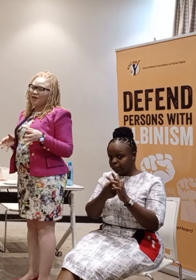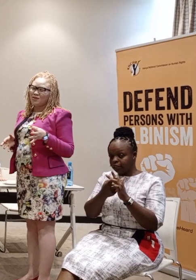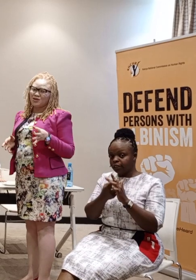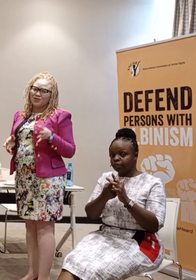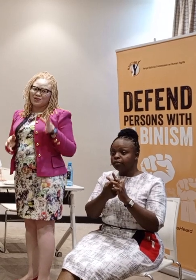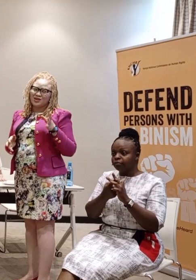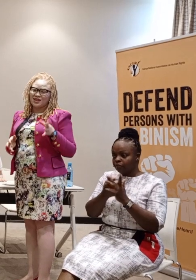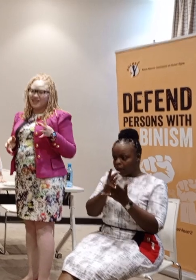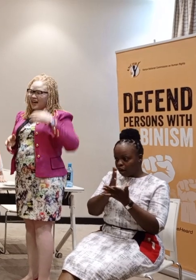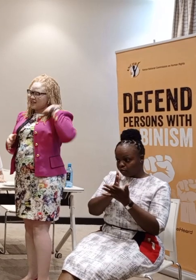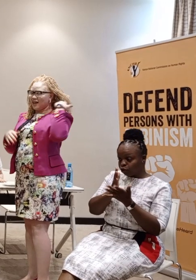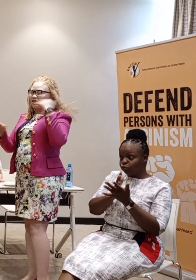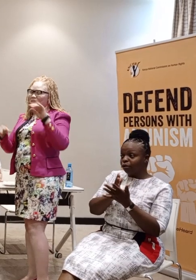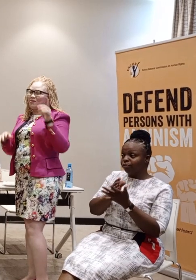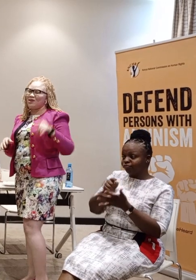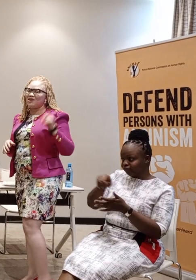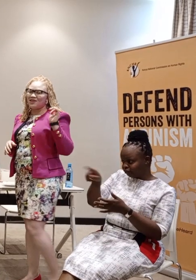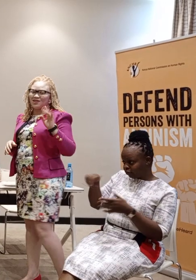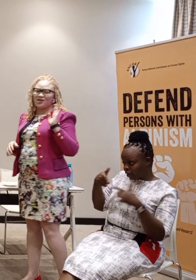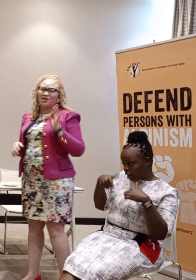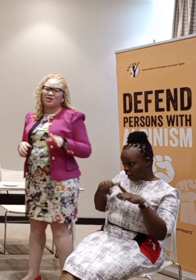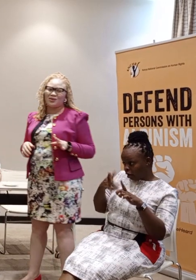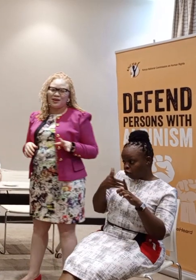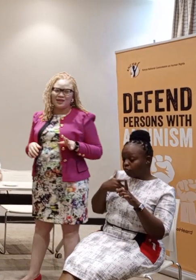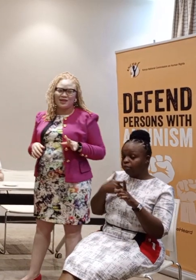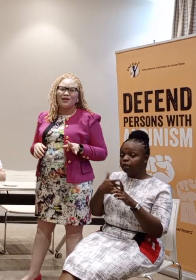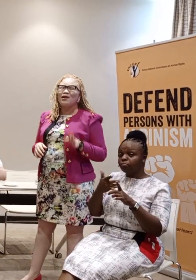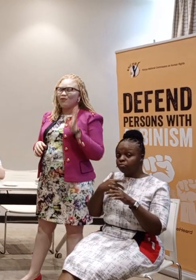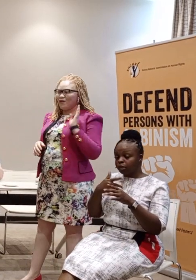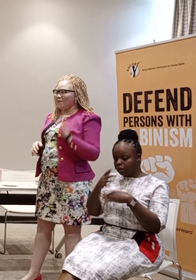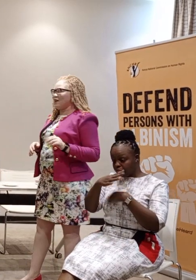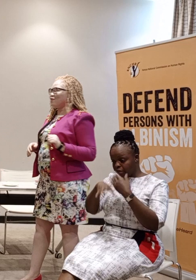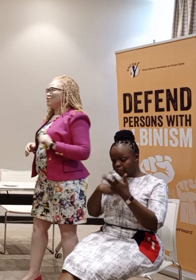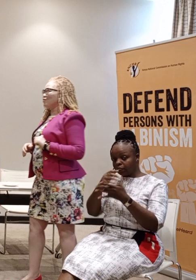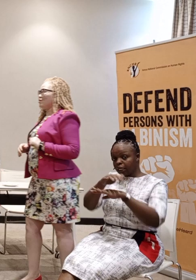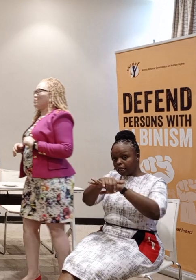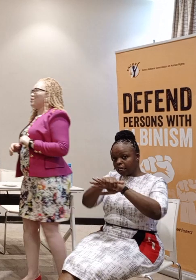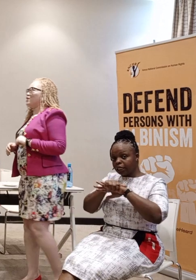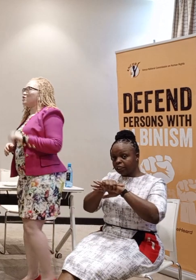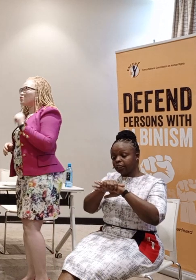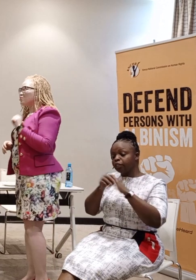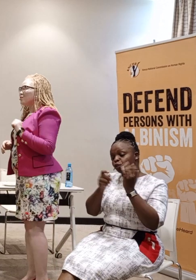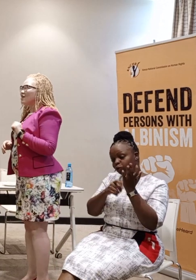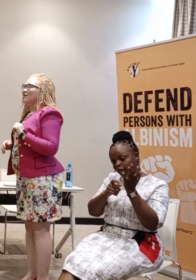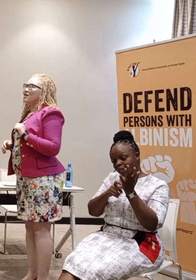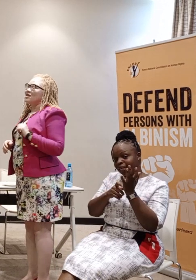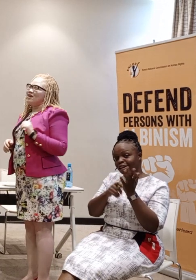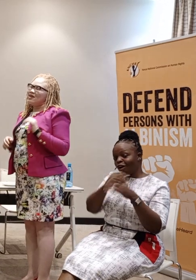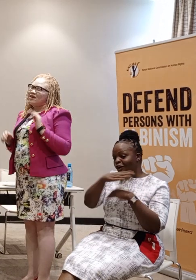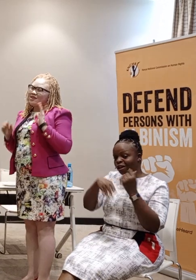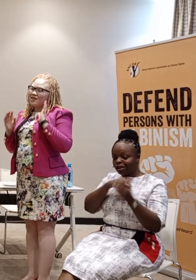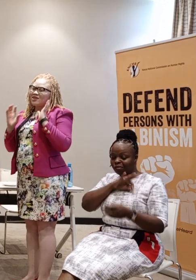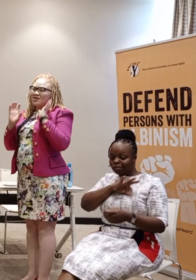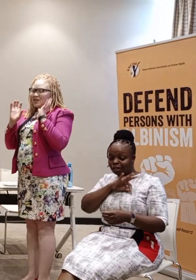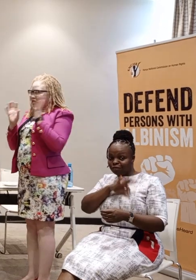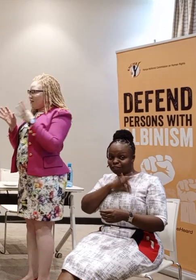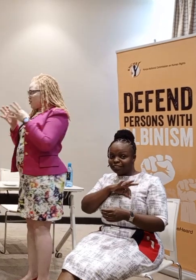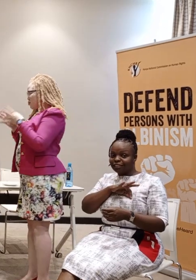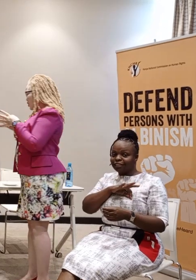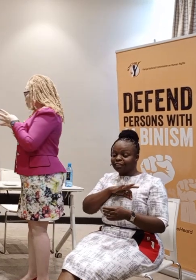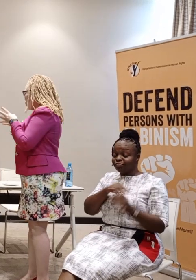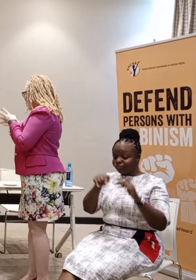will allow me to say that. I'll try mix English and Swahili for the benefit of everybody. 2, this is